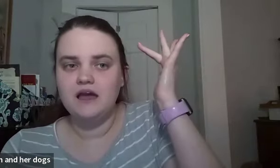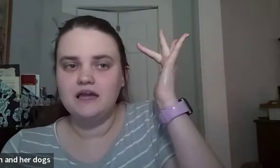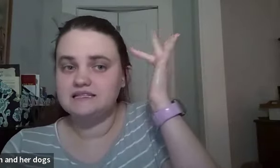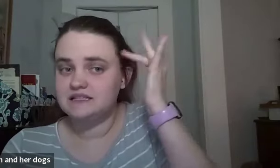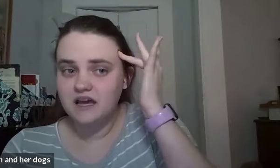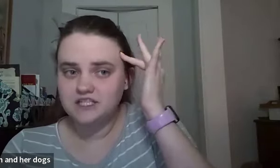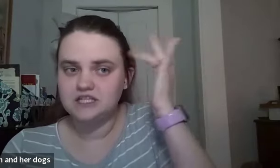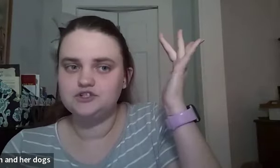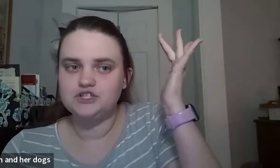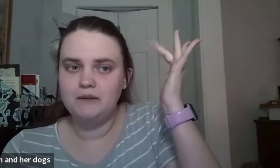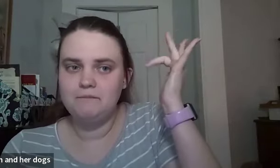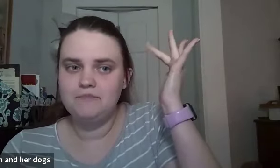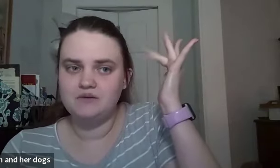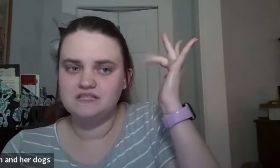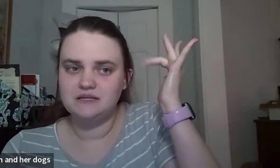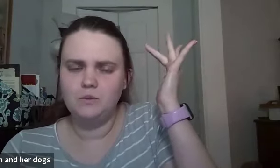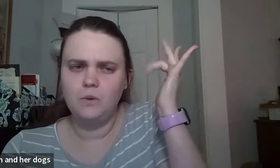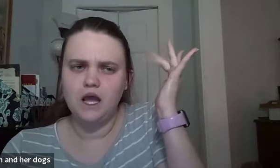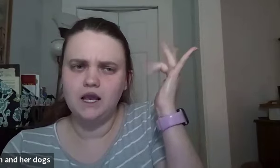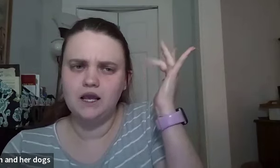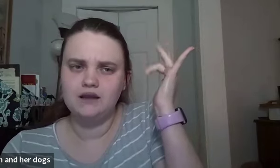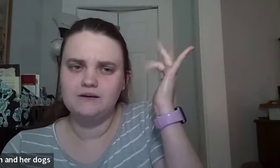And instead of touching, you're just going to bounce it. Why?